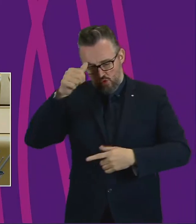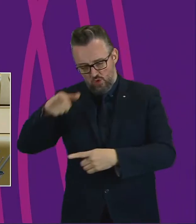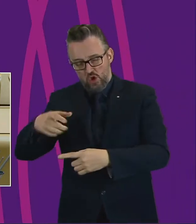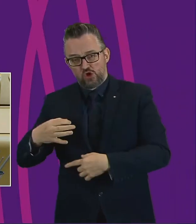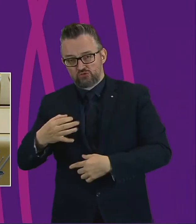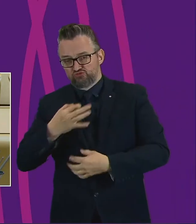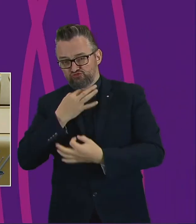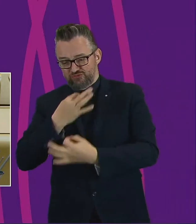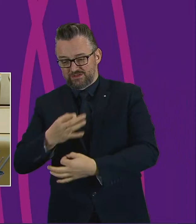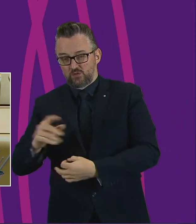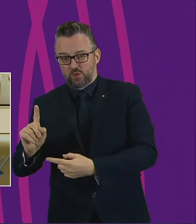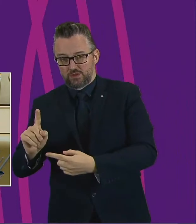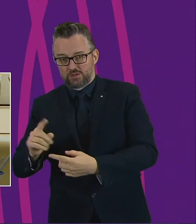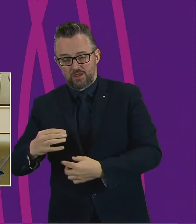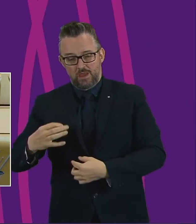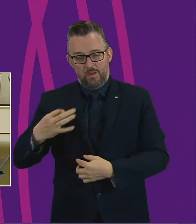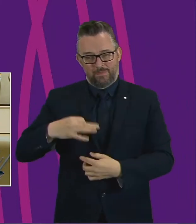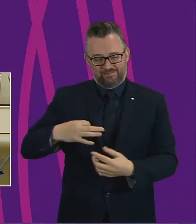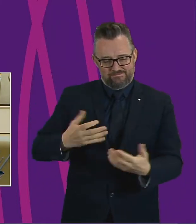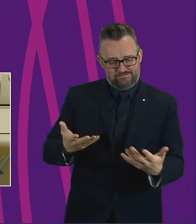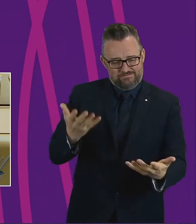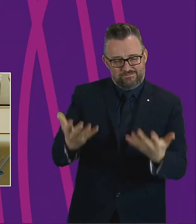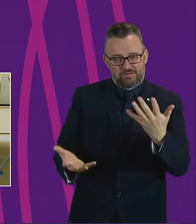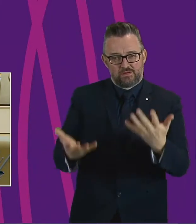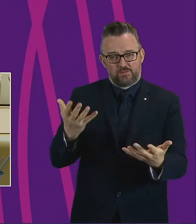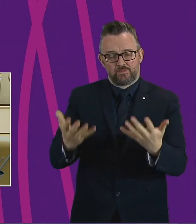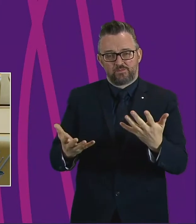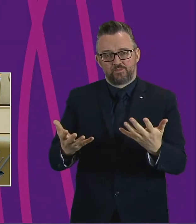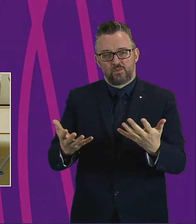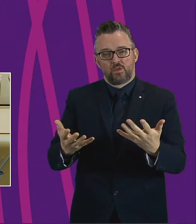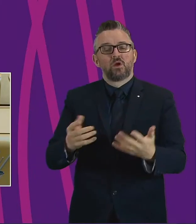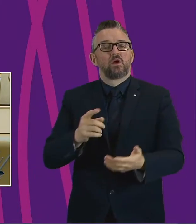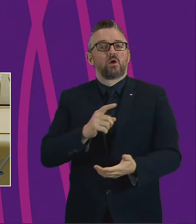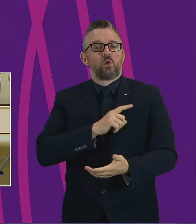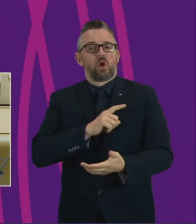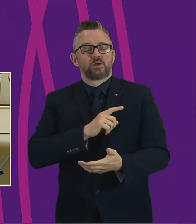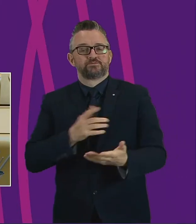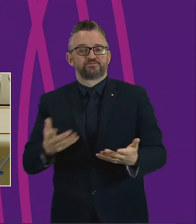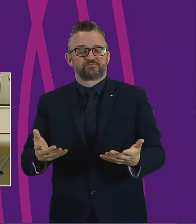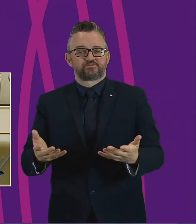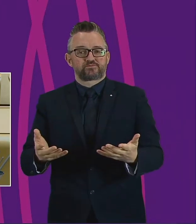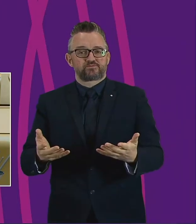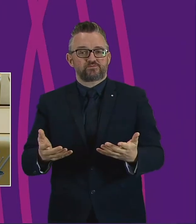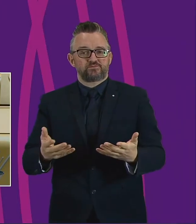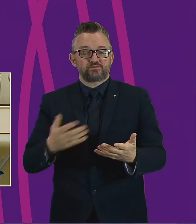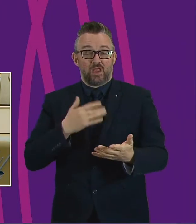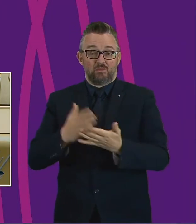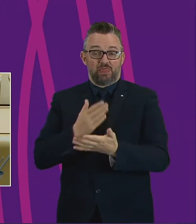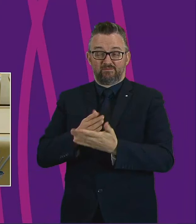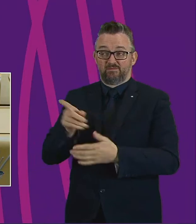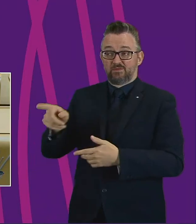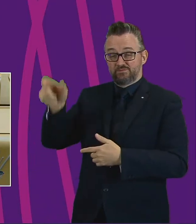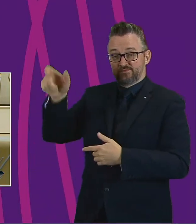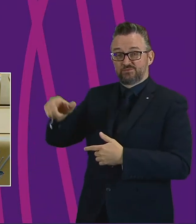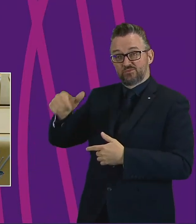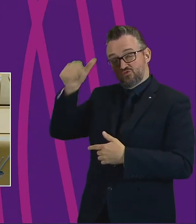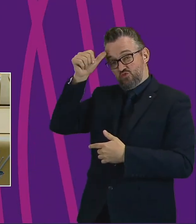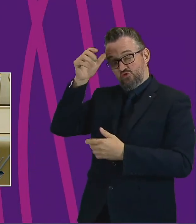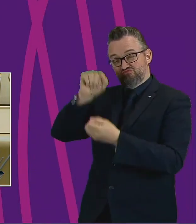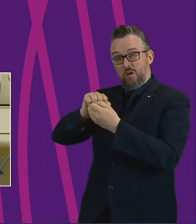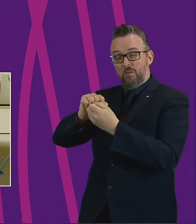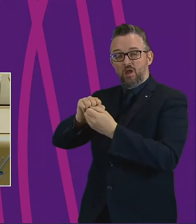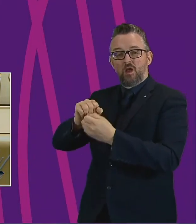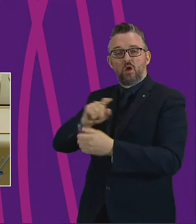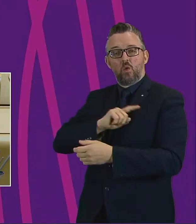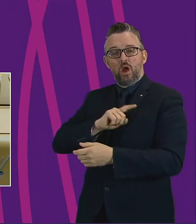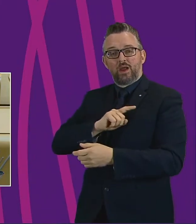benefit in undertaking that. And that's because, as I'm sure the member understands and recalls, there is